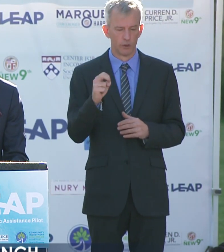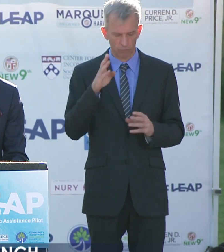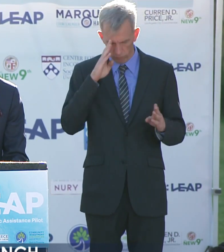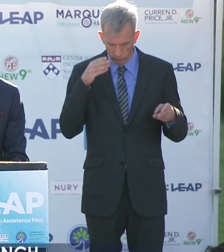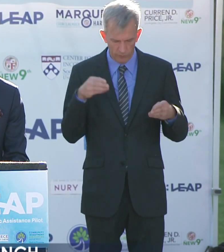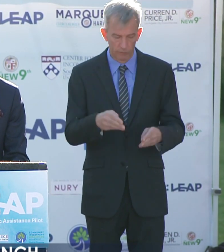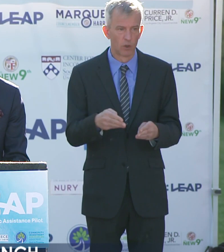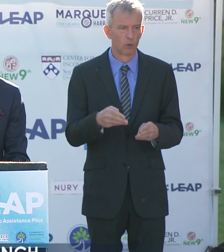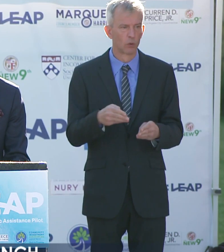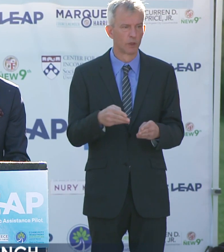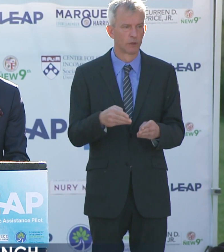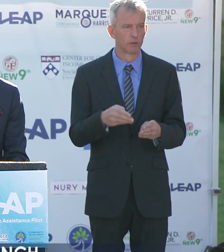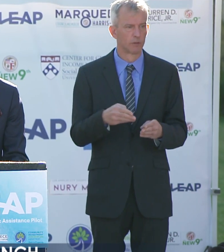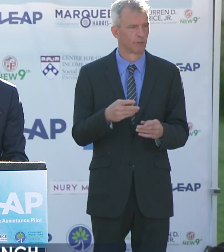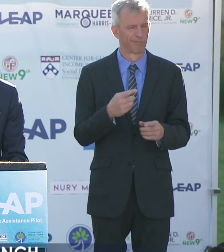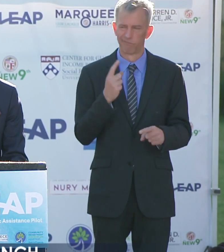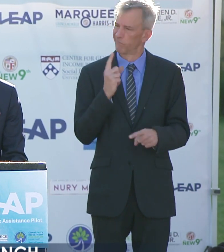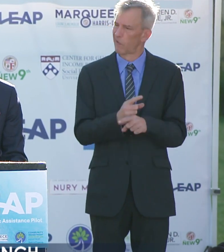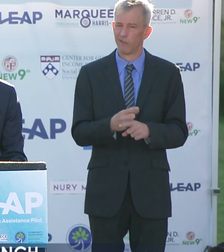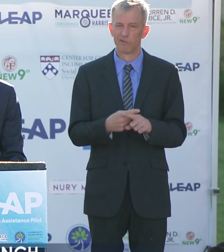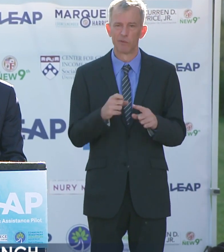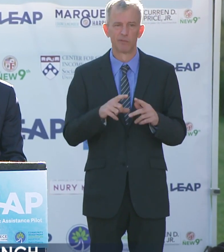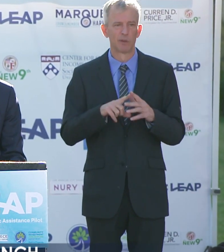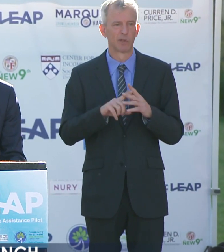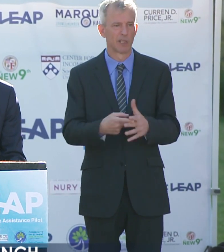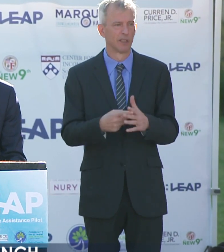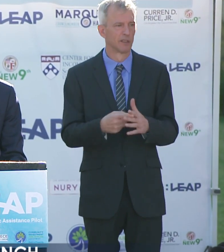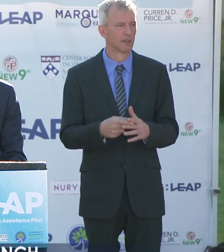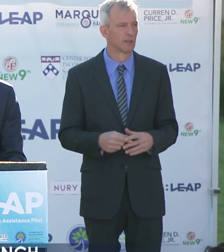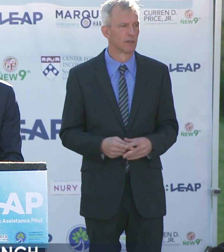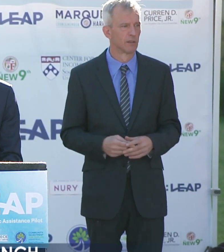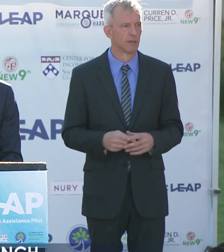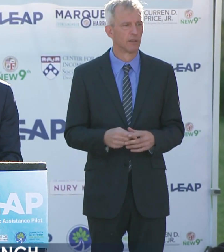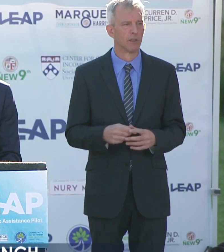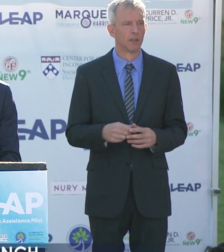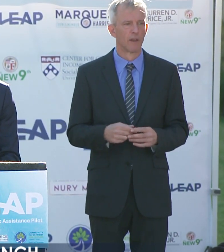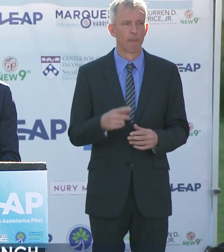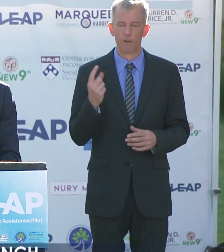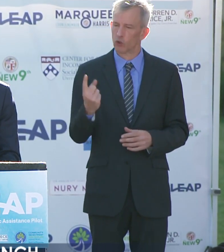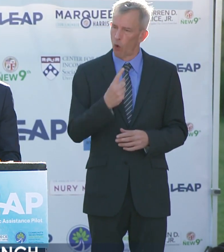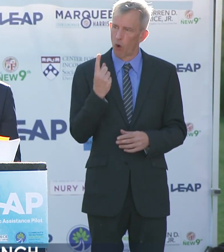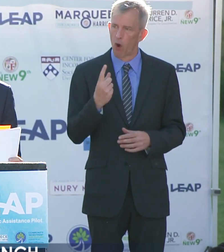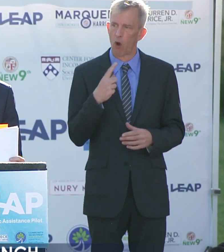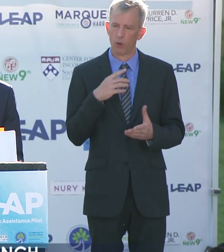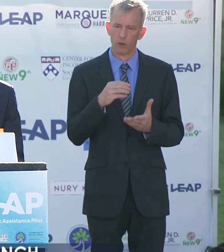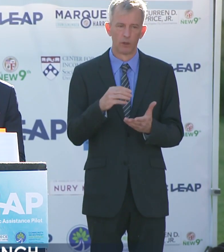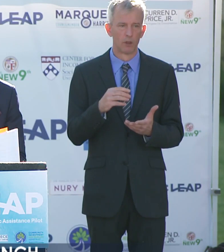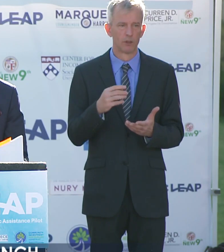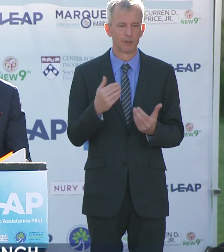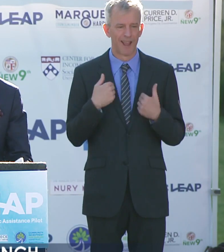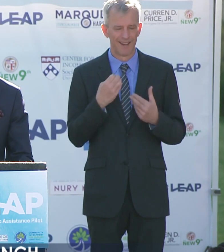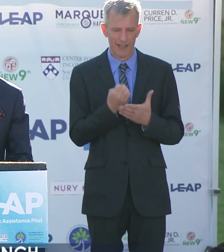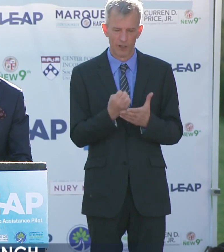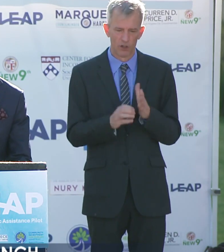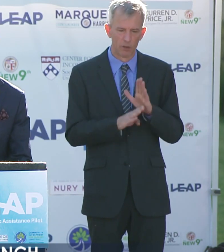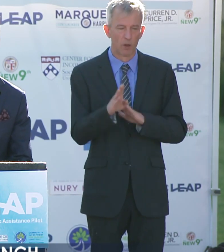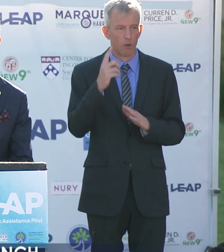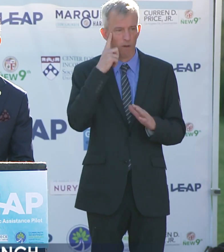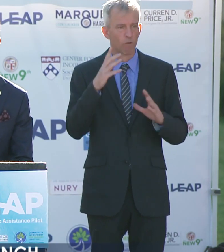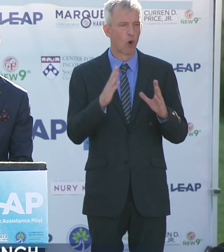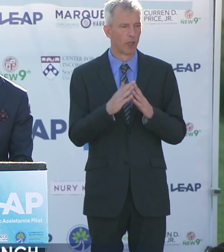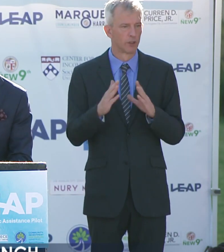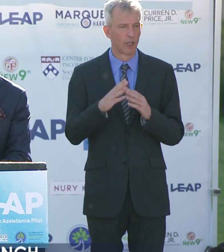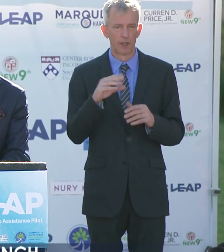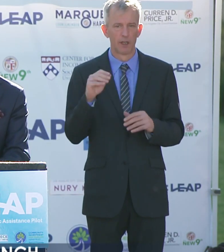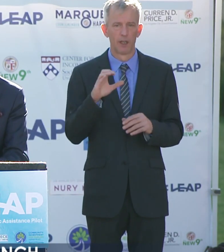It's been a no-brainer. He has put this forward in the discretionary funds he has as well. He's always put economic development for our city as well as his district front and